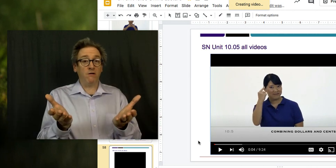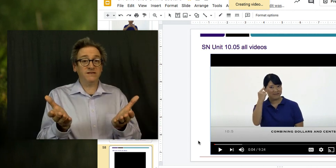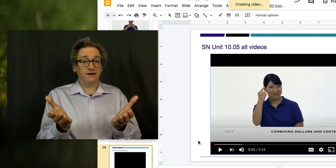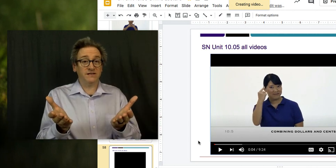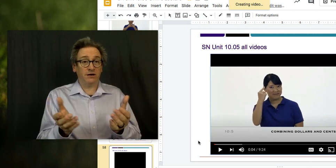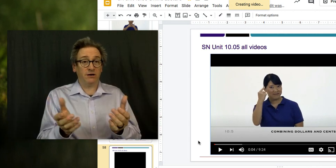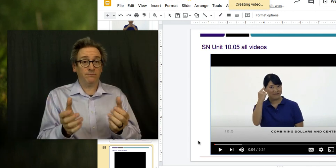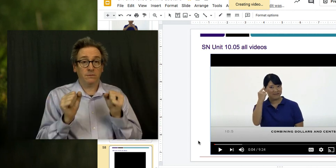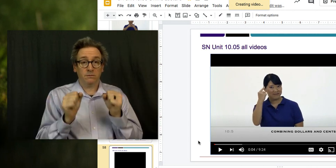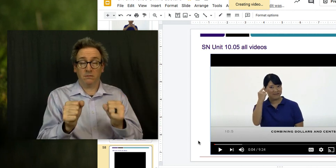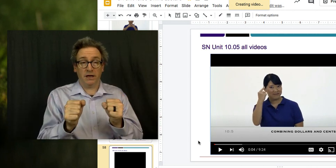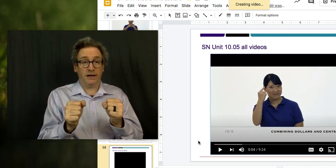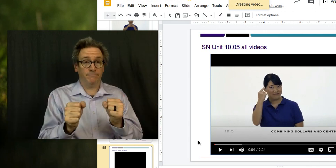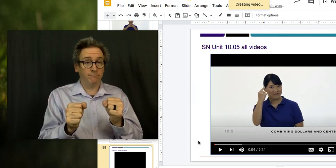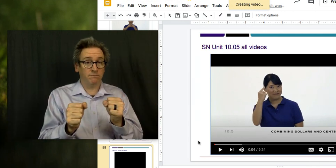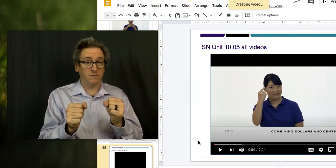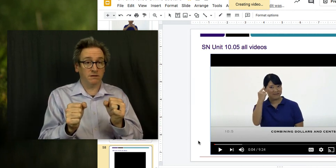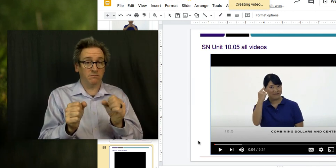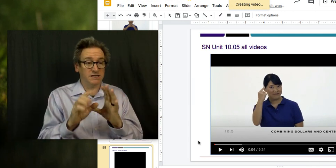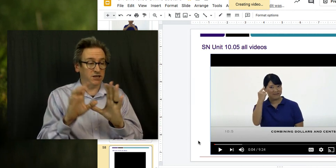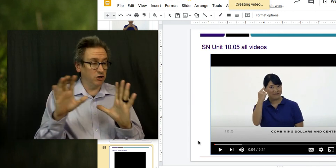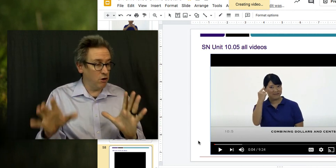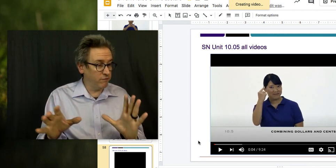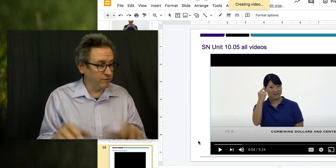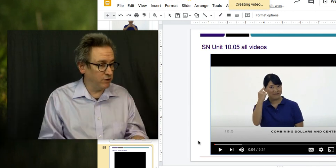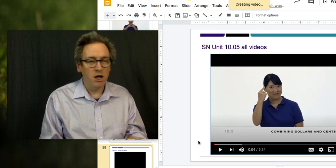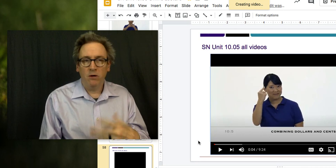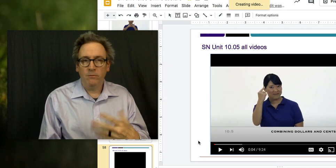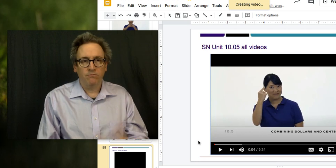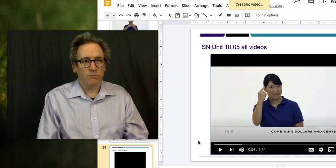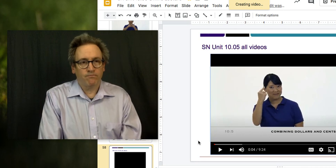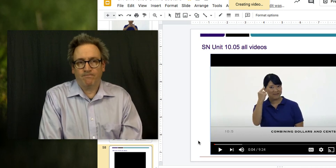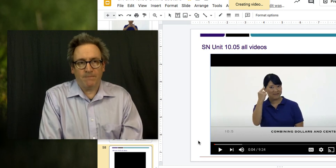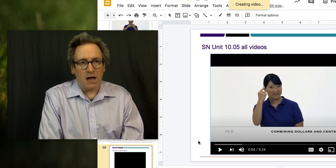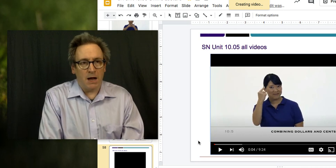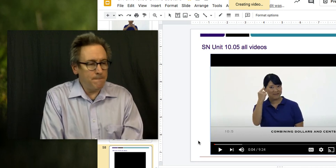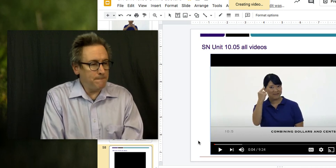all this stuff's in there, and it's a good overview.